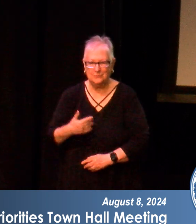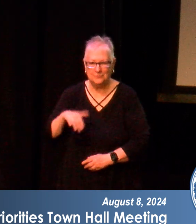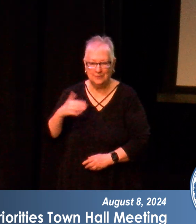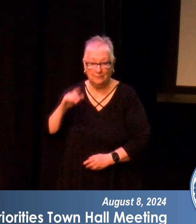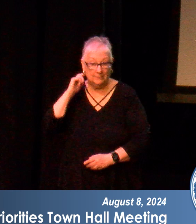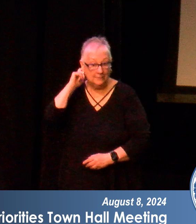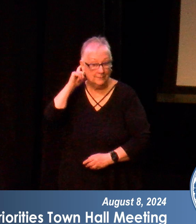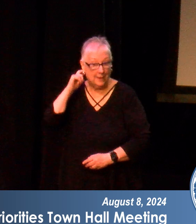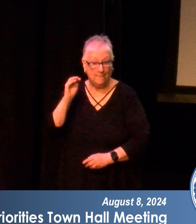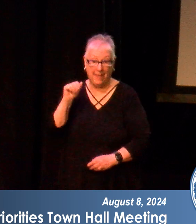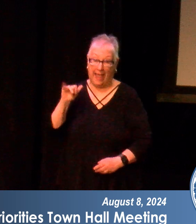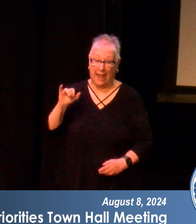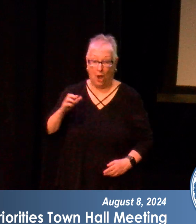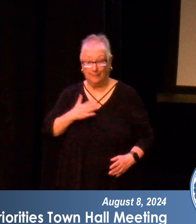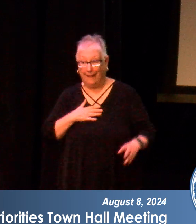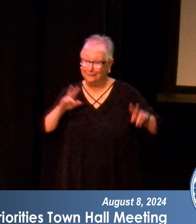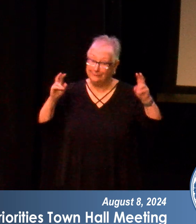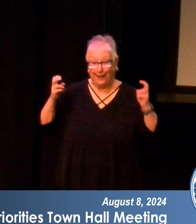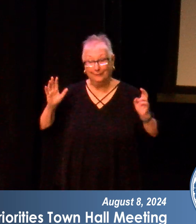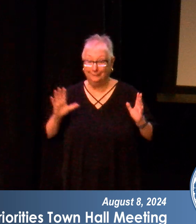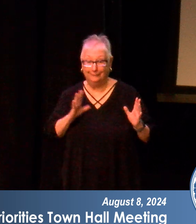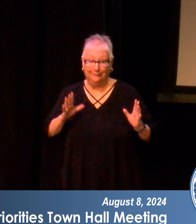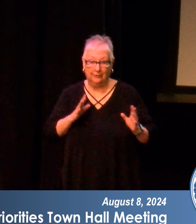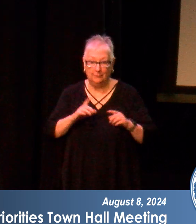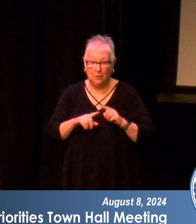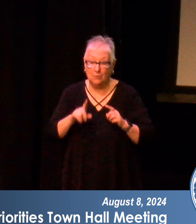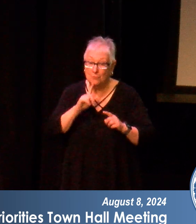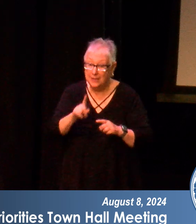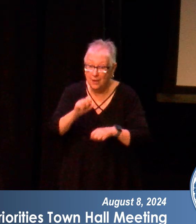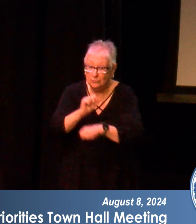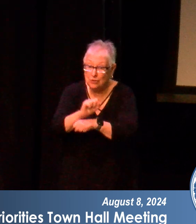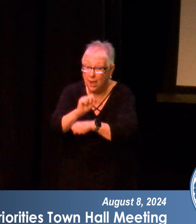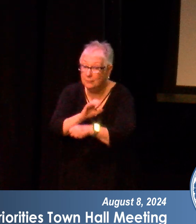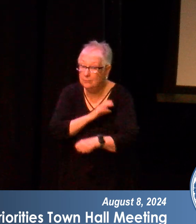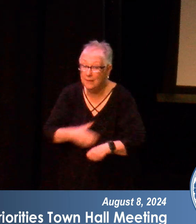to 800 employees in the city of Frederick who actually do this work every day.